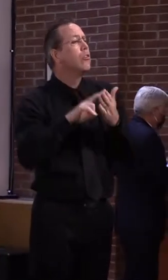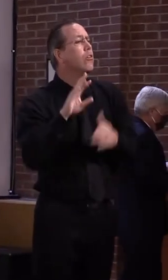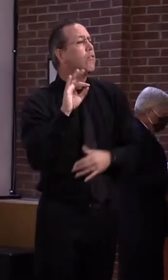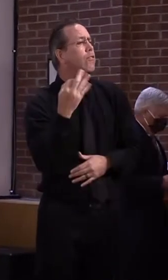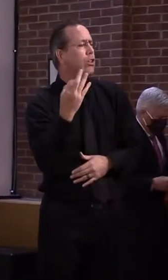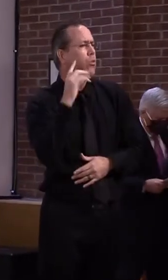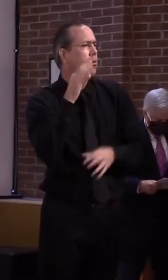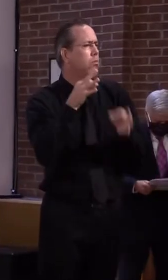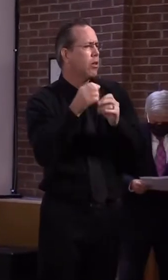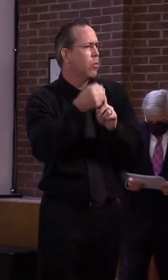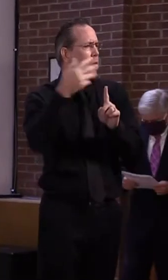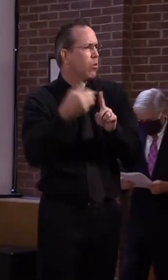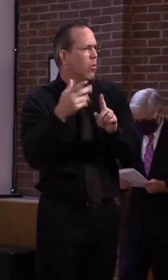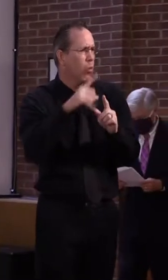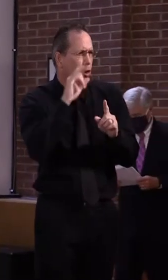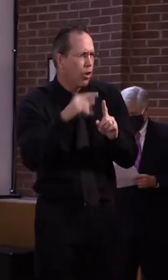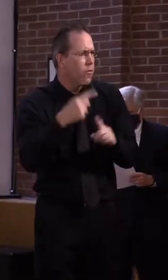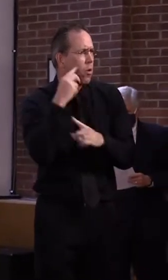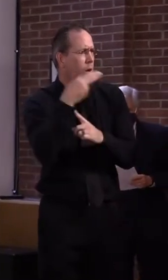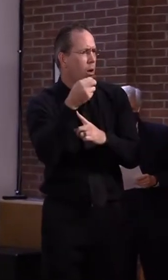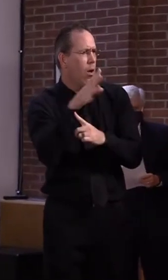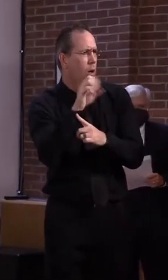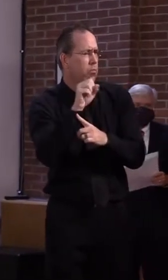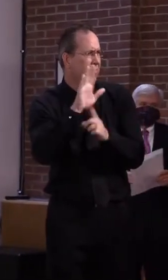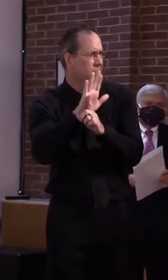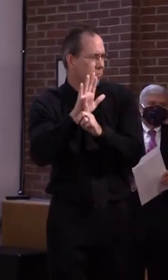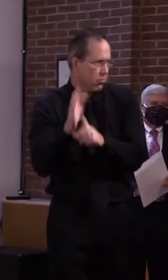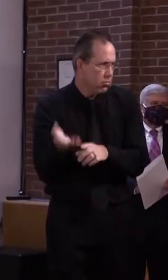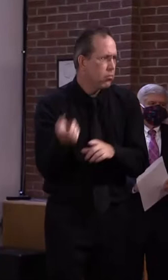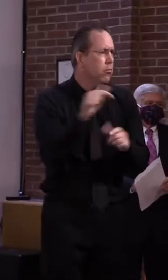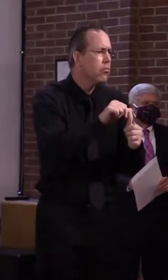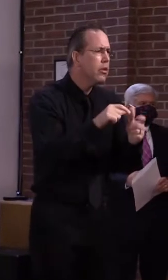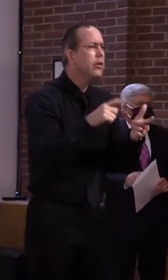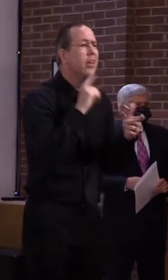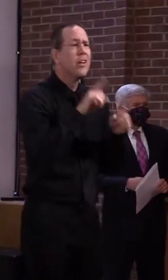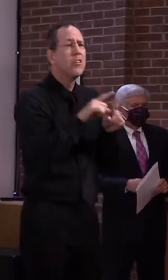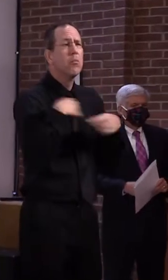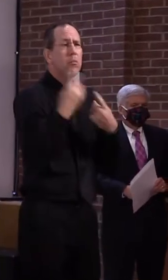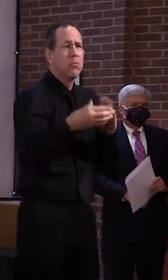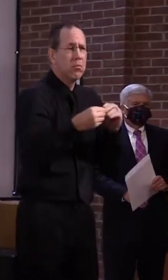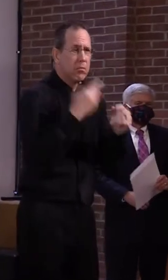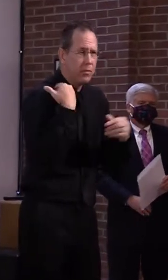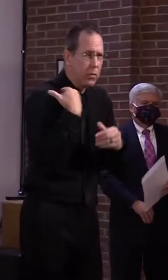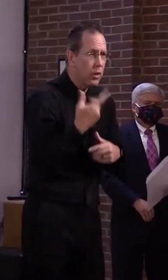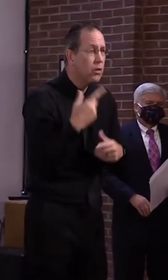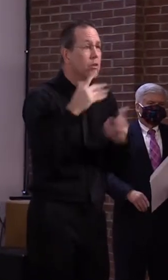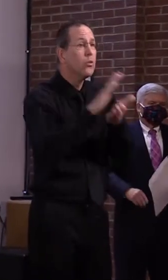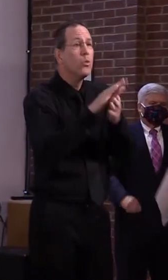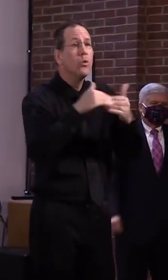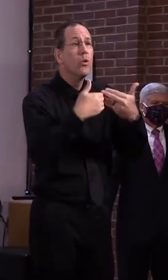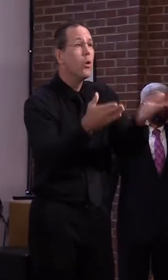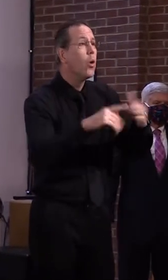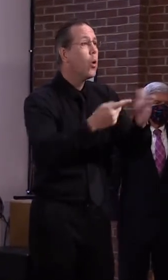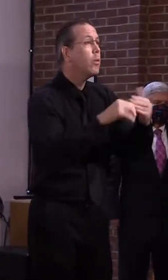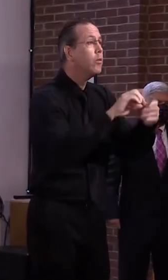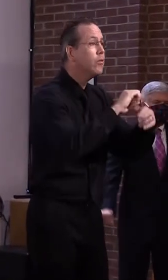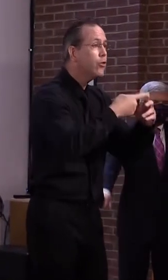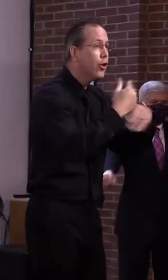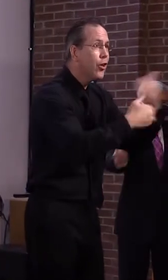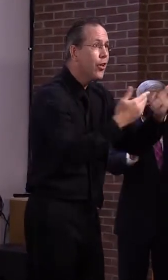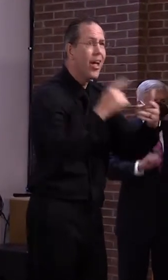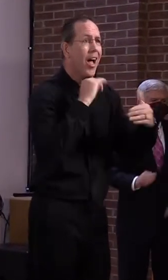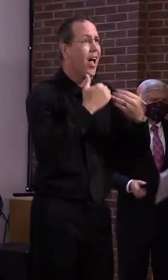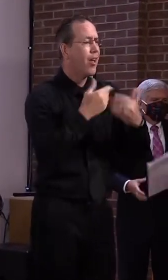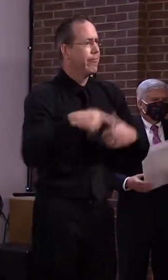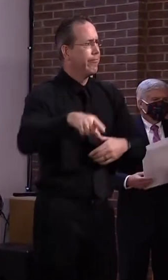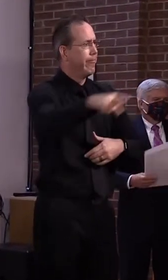As I've said before, a successful return to school is up to all of us. We've got to all pay attention.